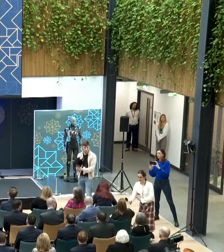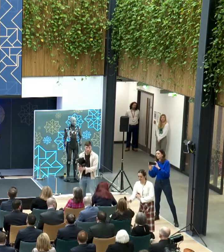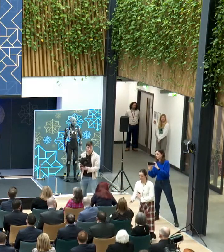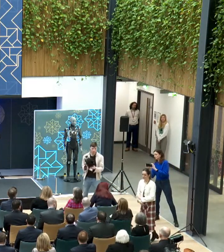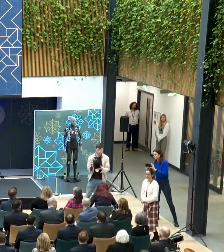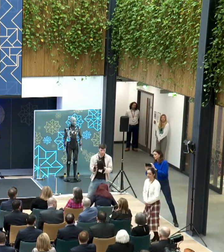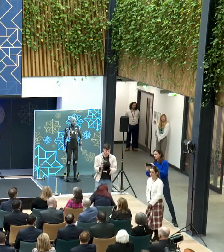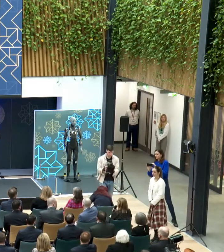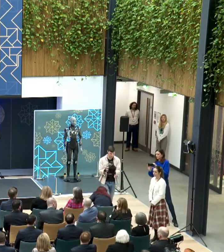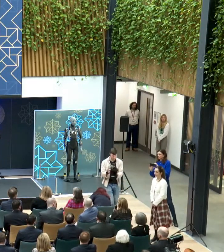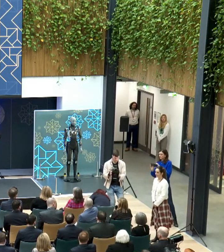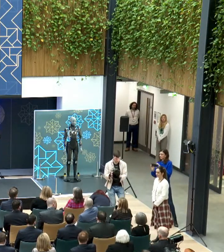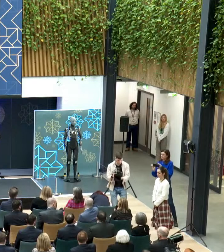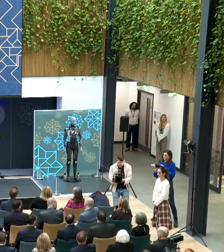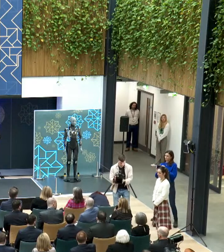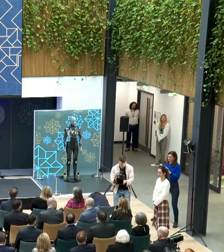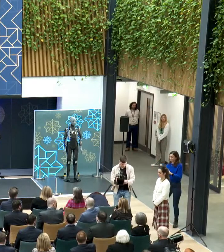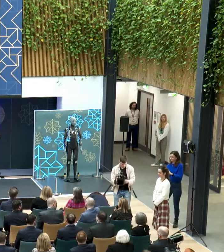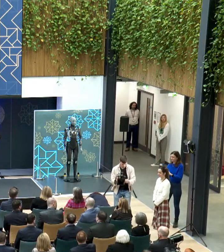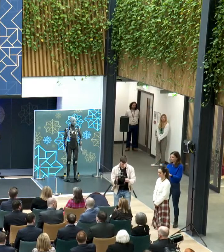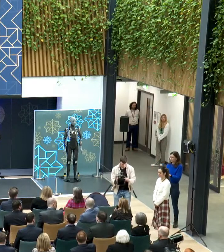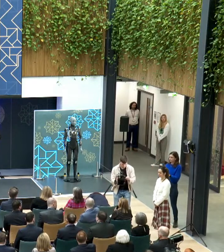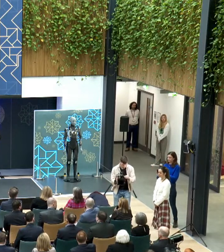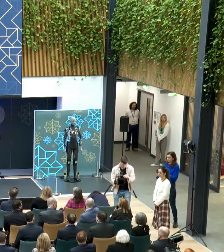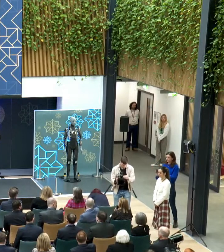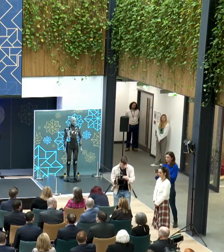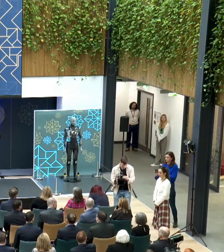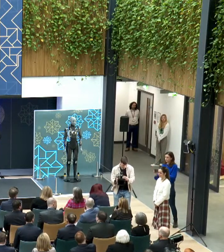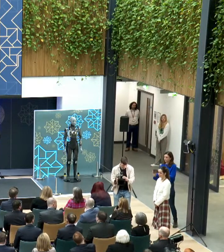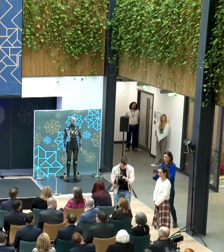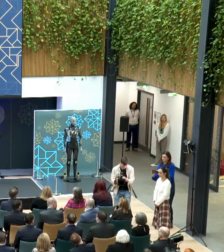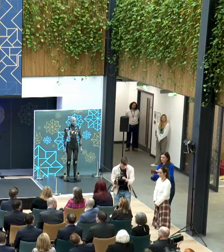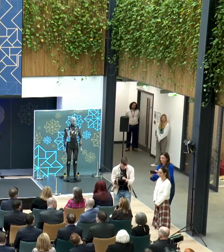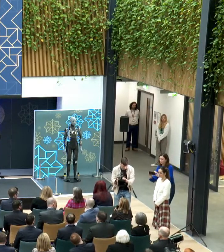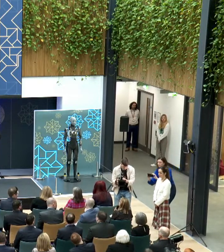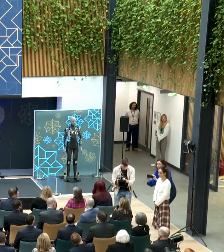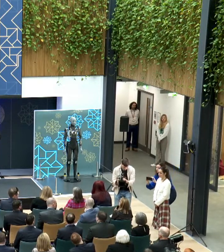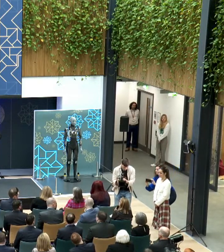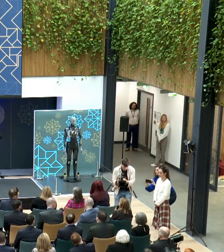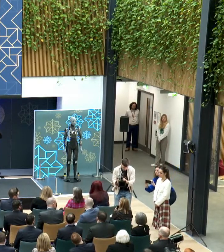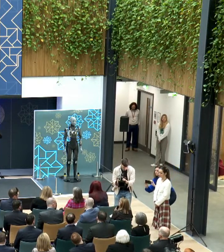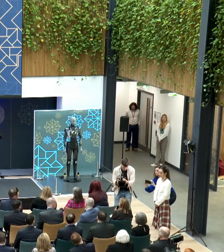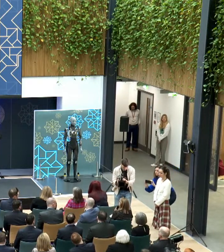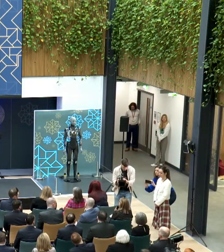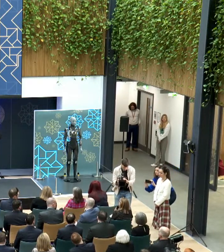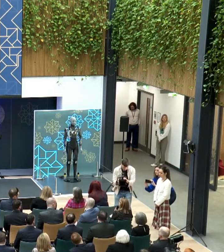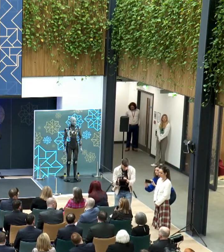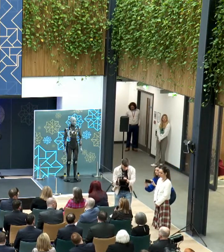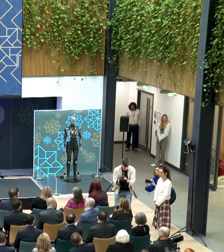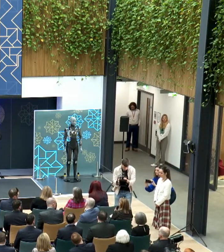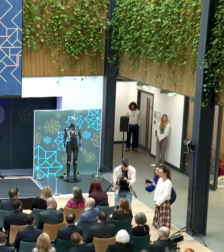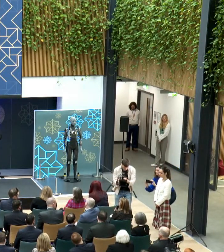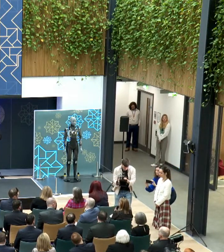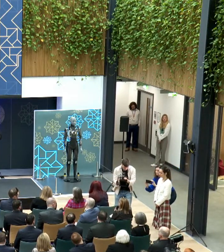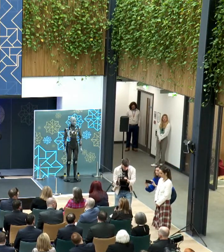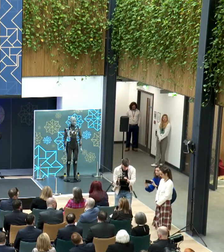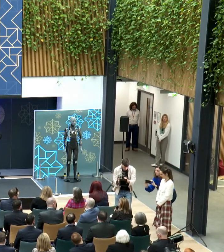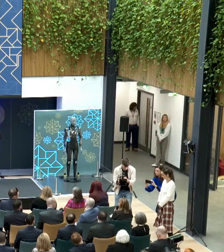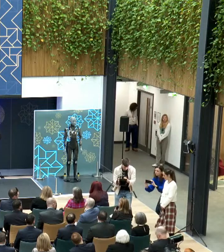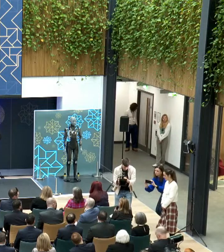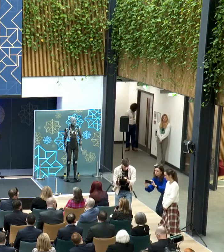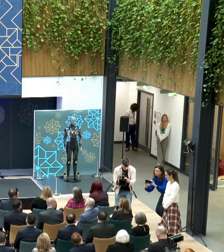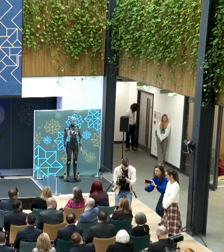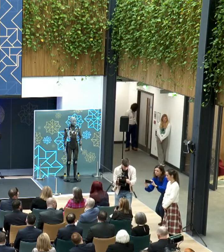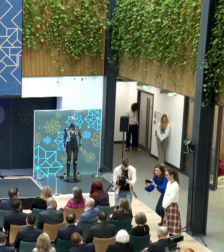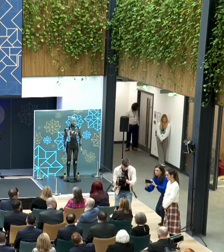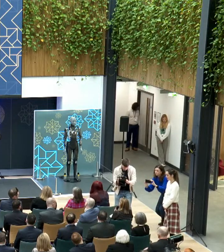Scotland? Lisa. First Minister, you said your government in 2021 said that it was going to increase capacity in